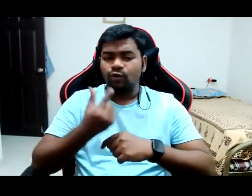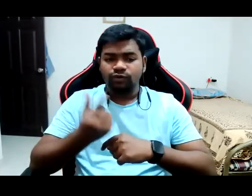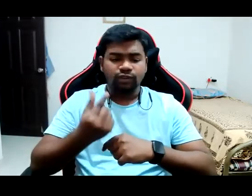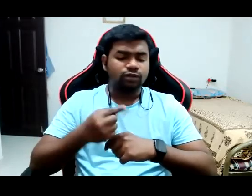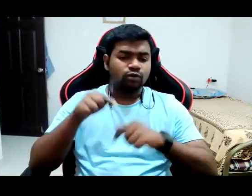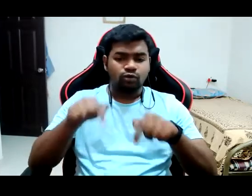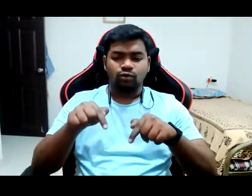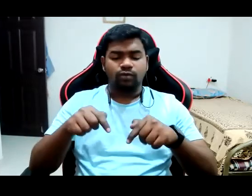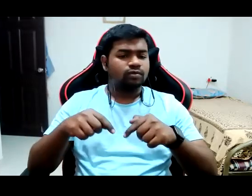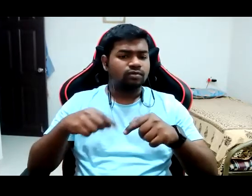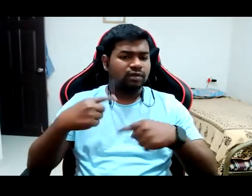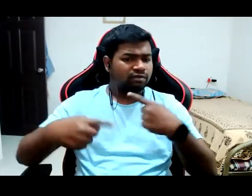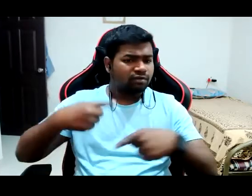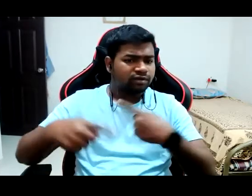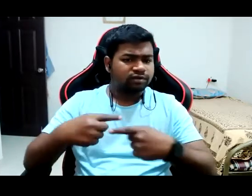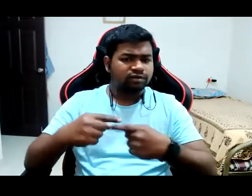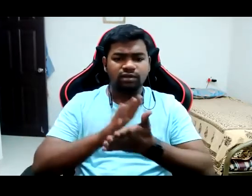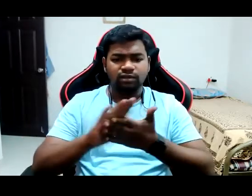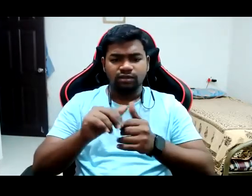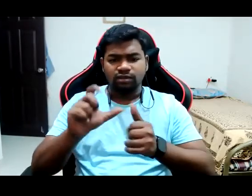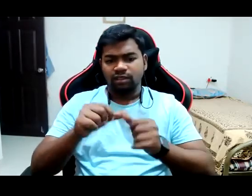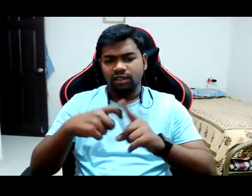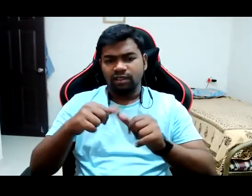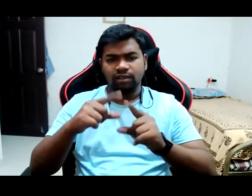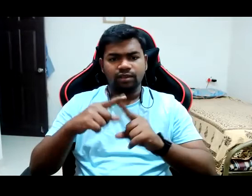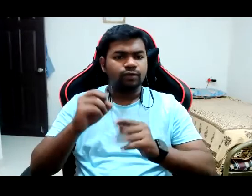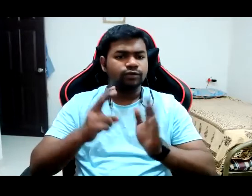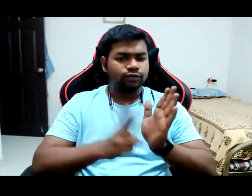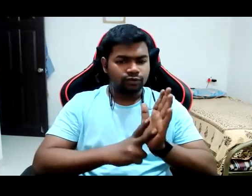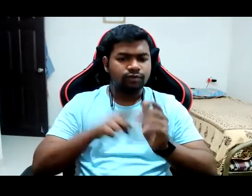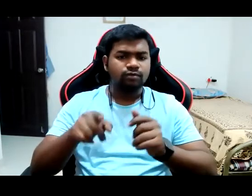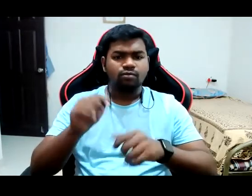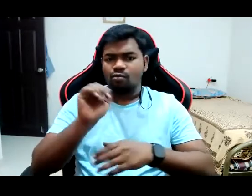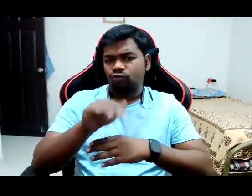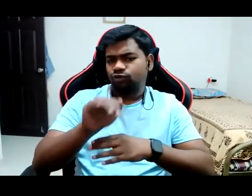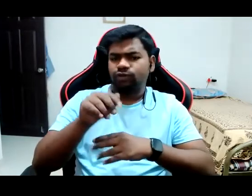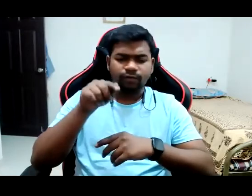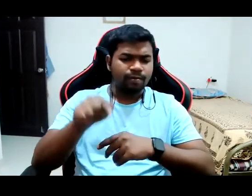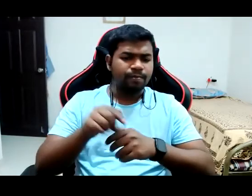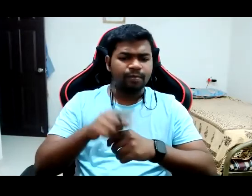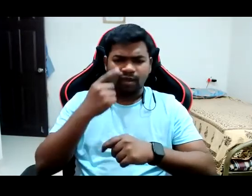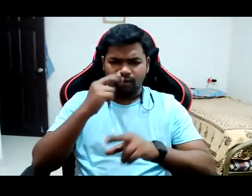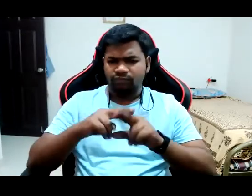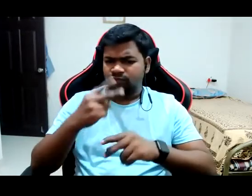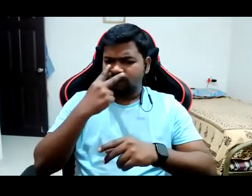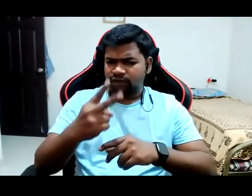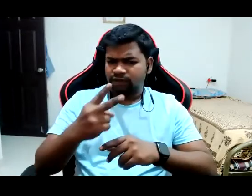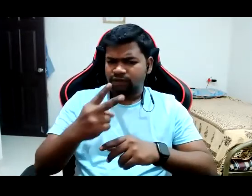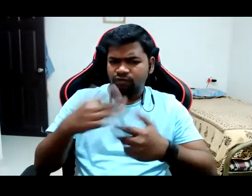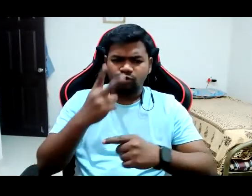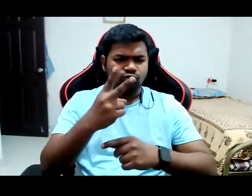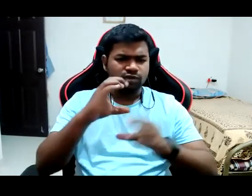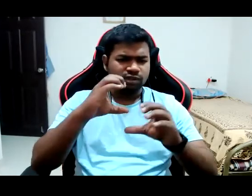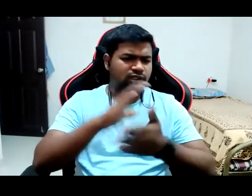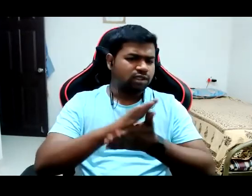this hackathon or this Confluence this year. All of the announcements will be posted on Discord. And you might have seen that there are 2 channels that we have